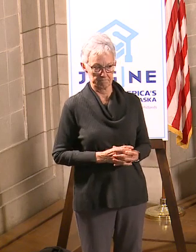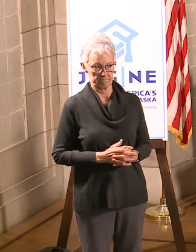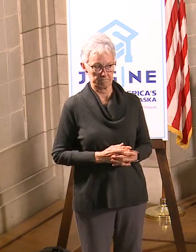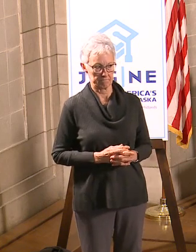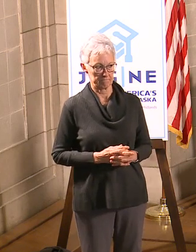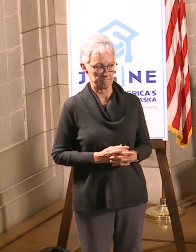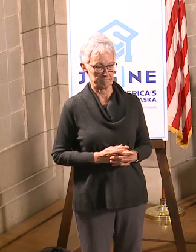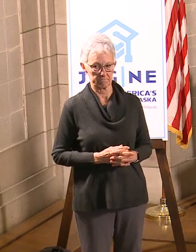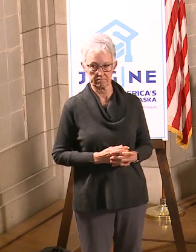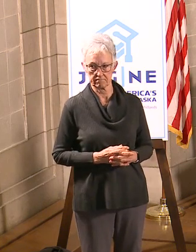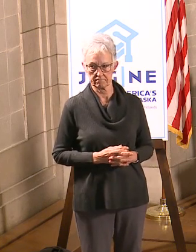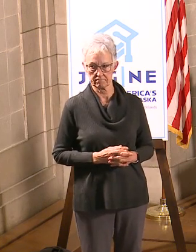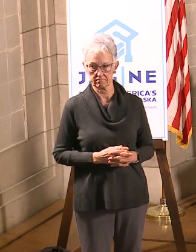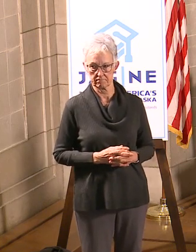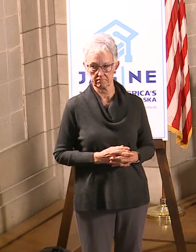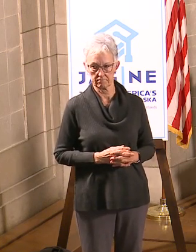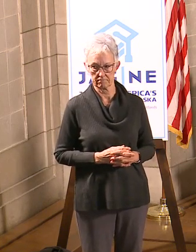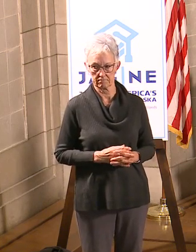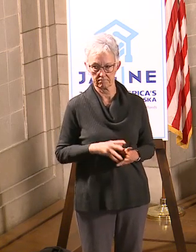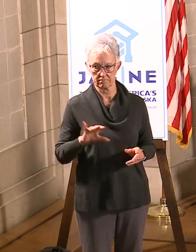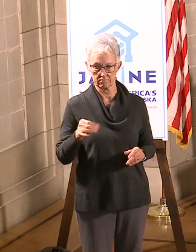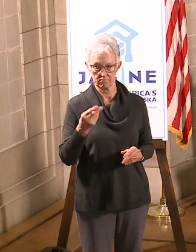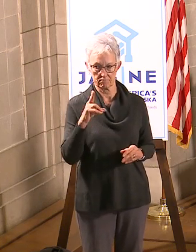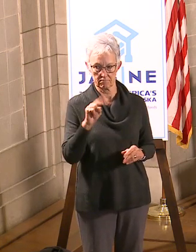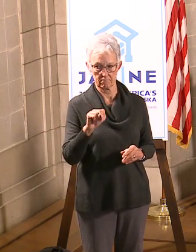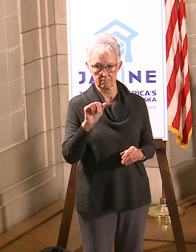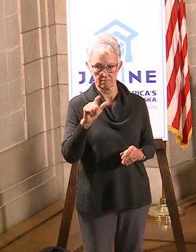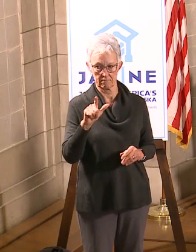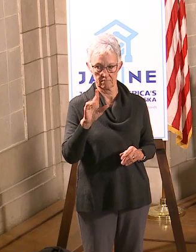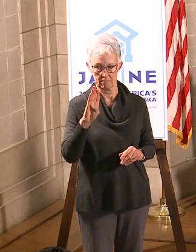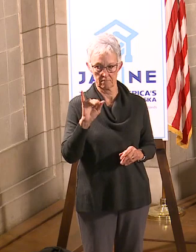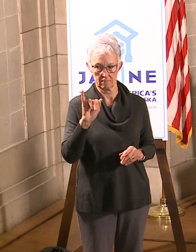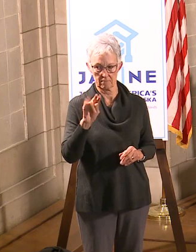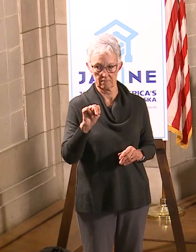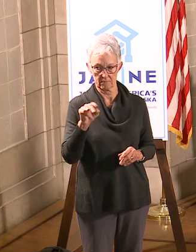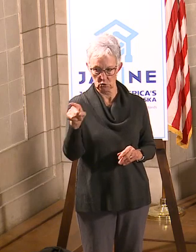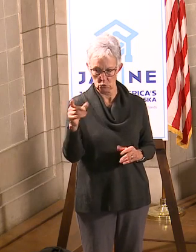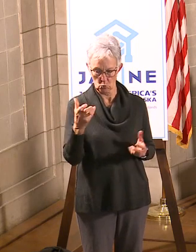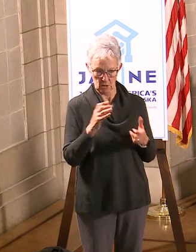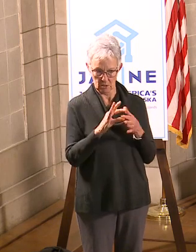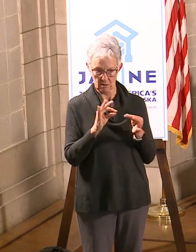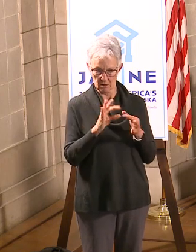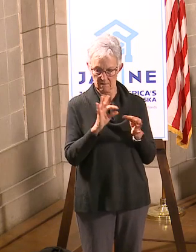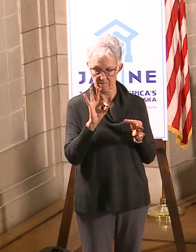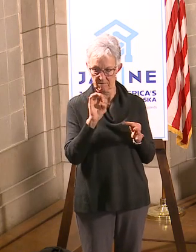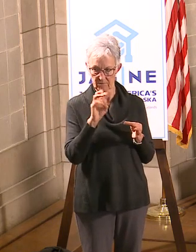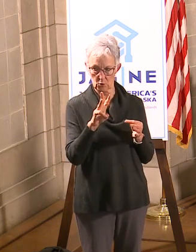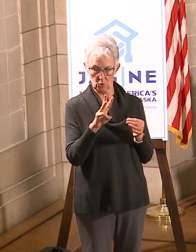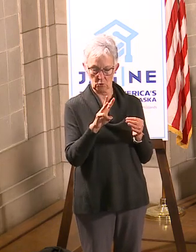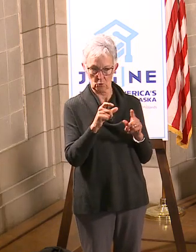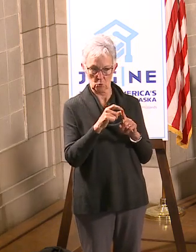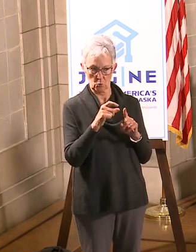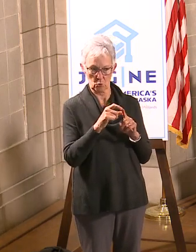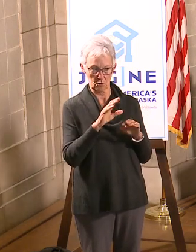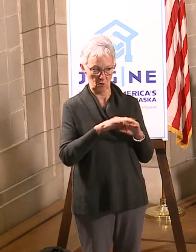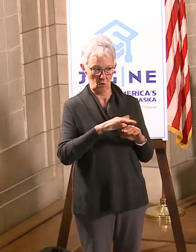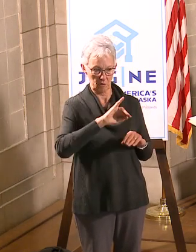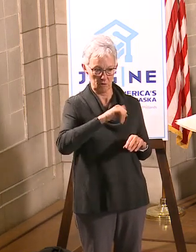John, Alan, do you want to come up and just say a few extra words as well, just from the Department of Labor standpoint? Thank you, Matt.